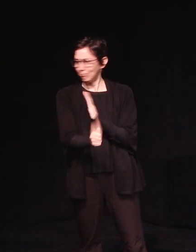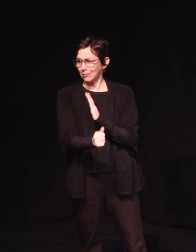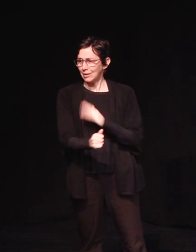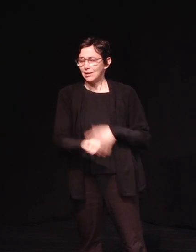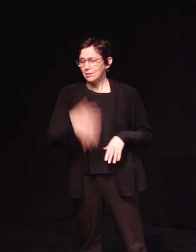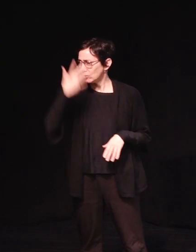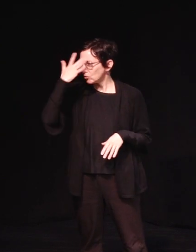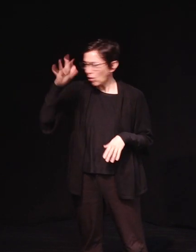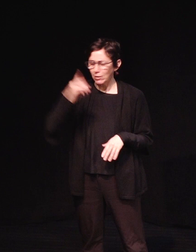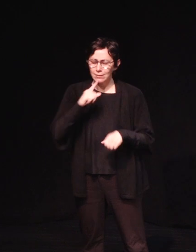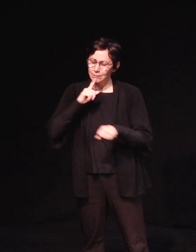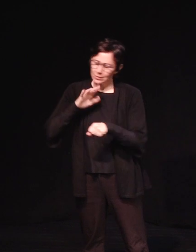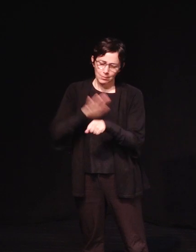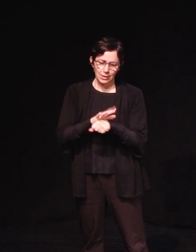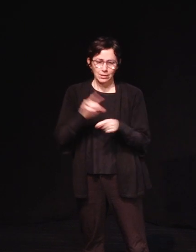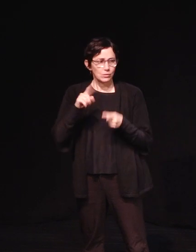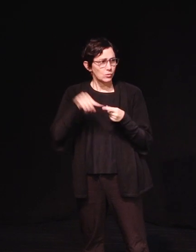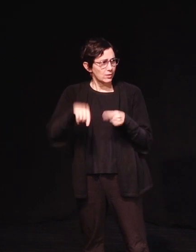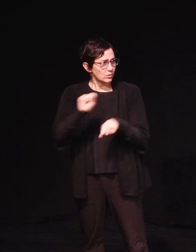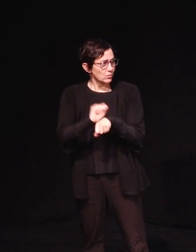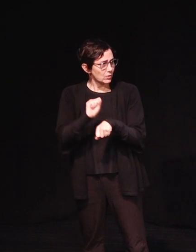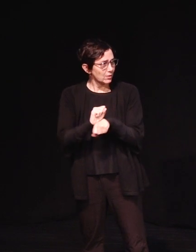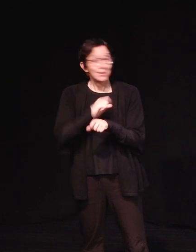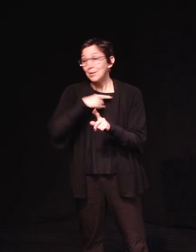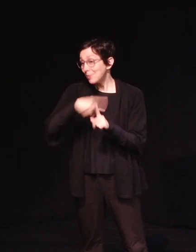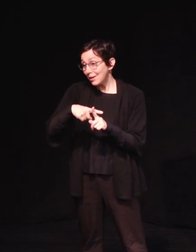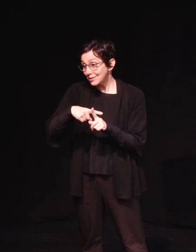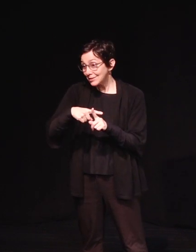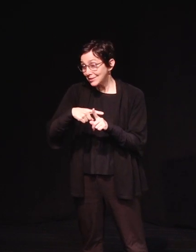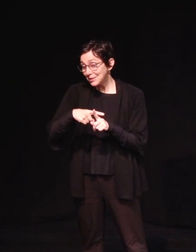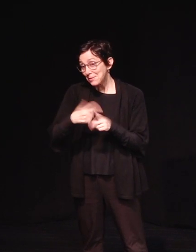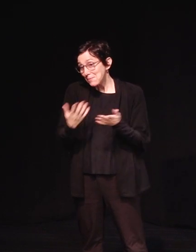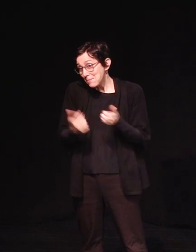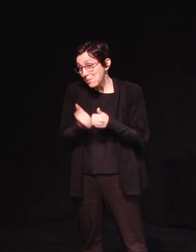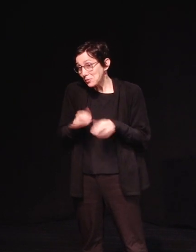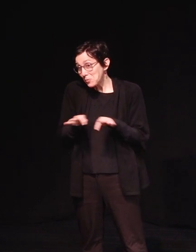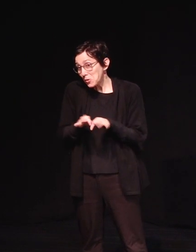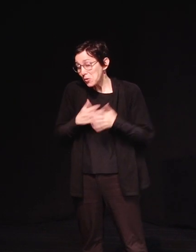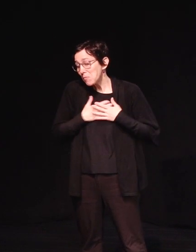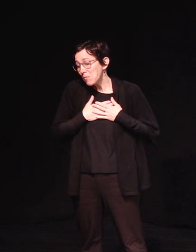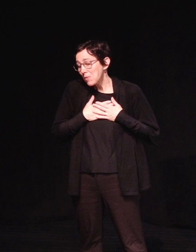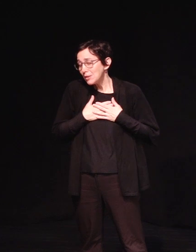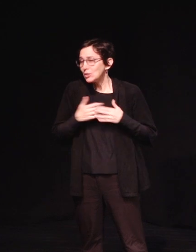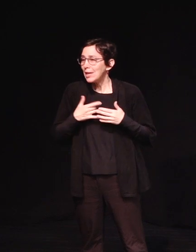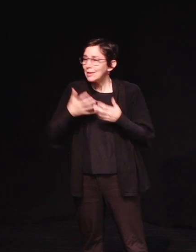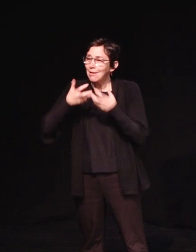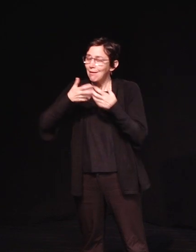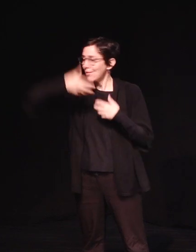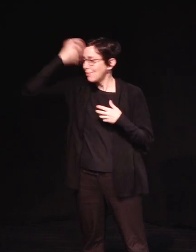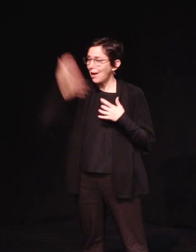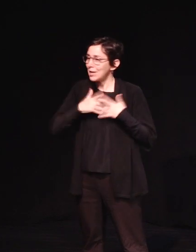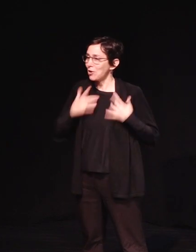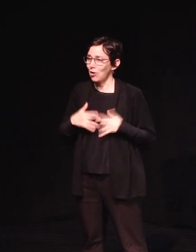smarts, and commitment, but beyond all that, and most importantly, I'd say, has the heart of a lion. And that is the most